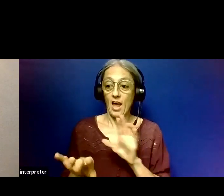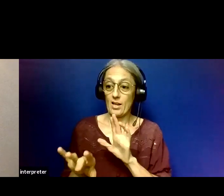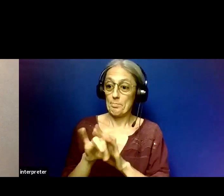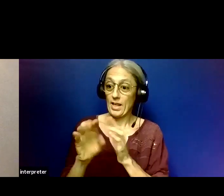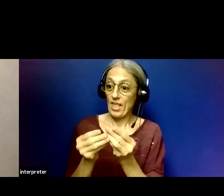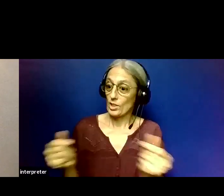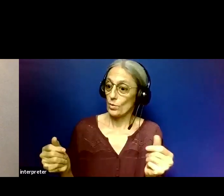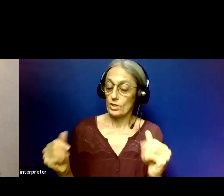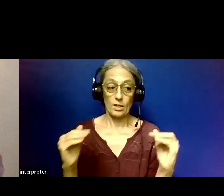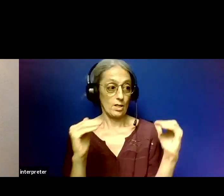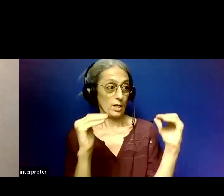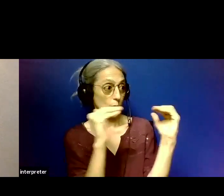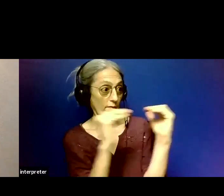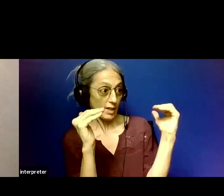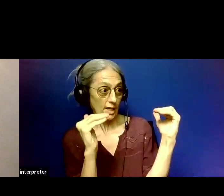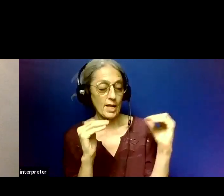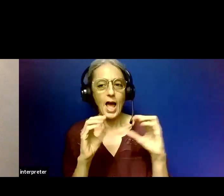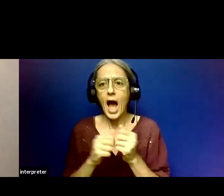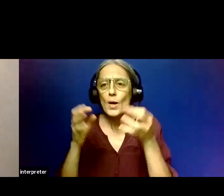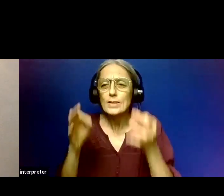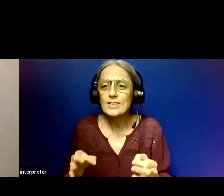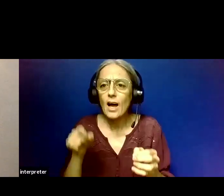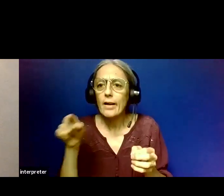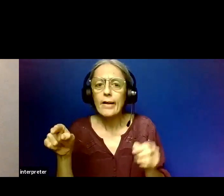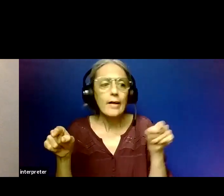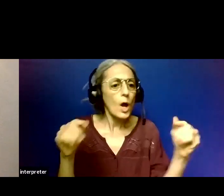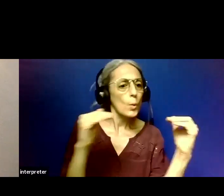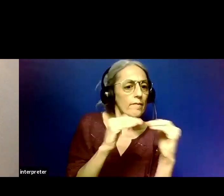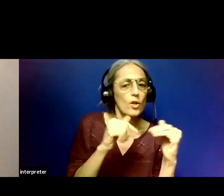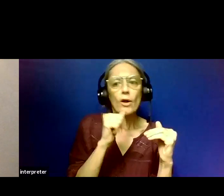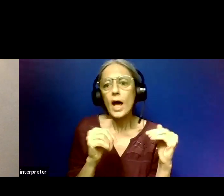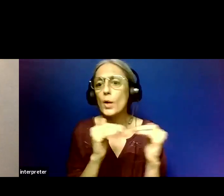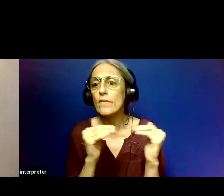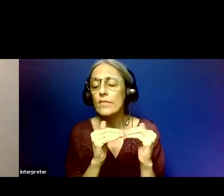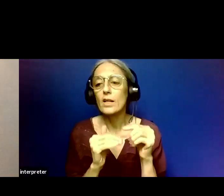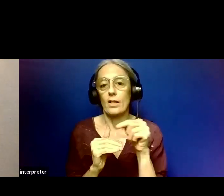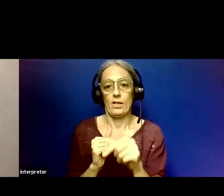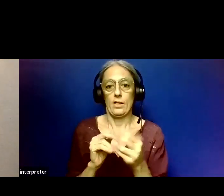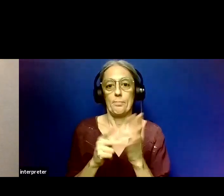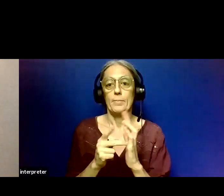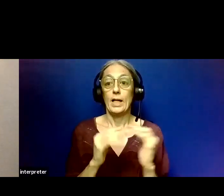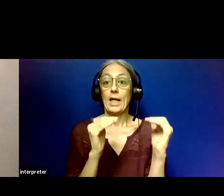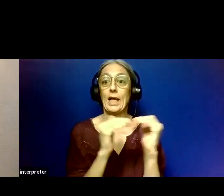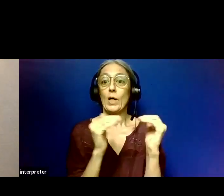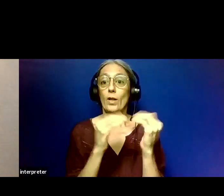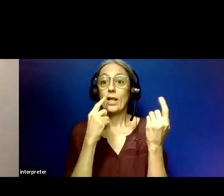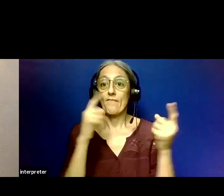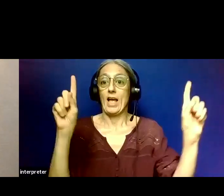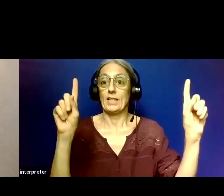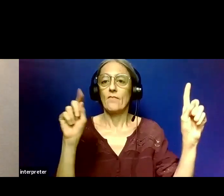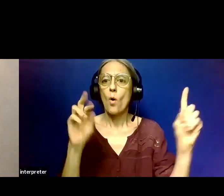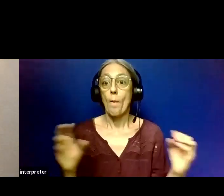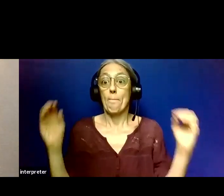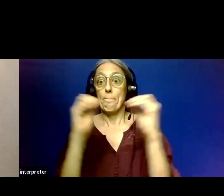involves considerations as to whether it is just as or more effective in terms of